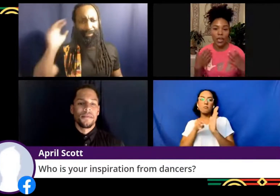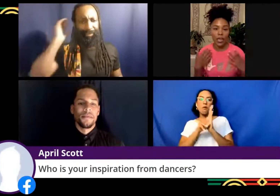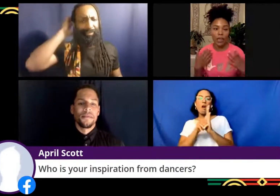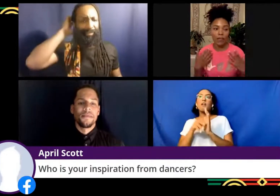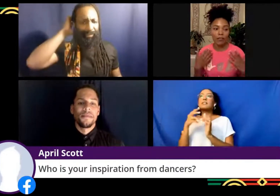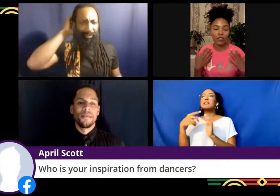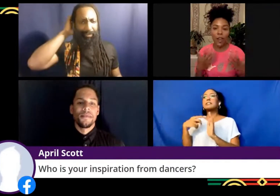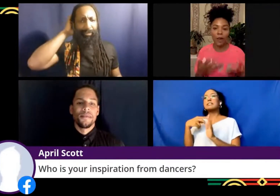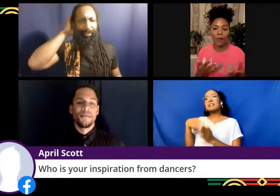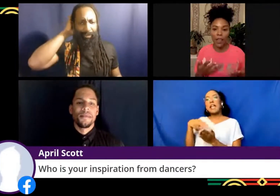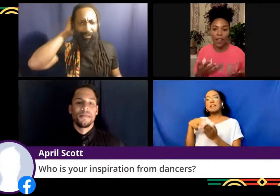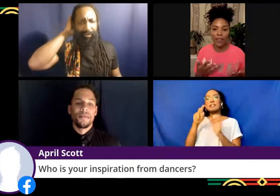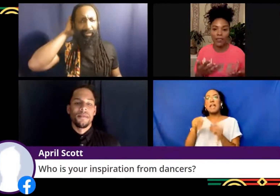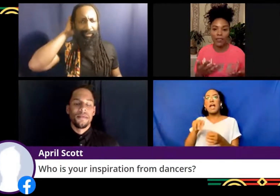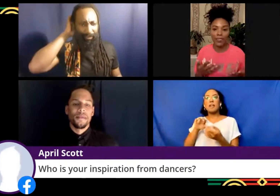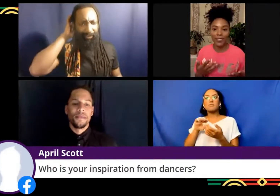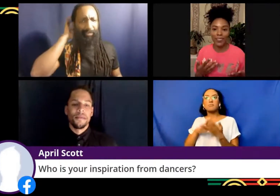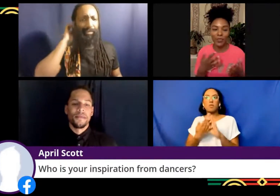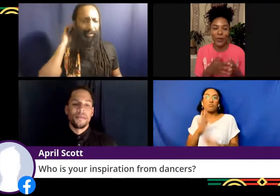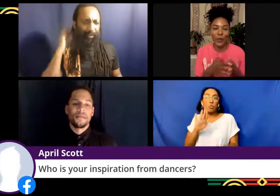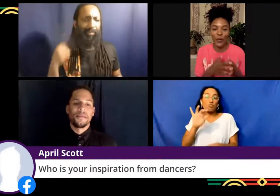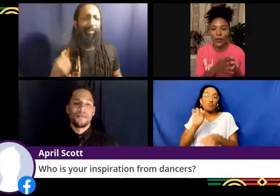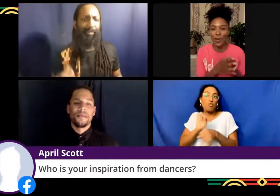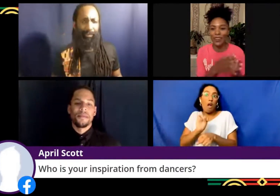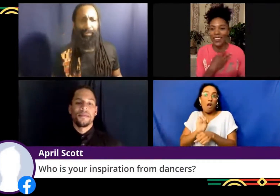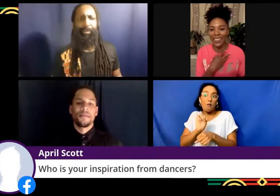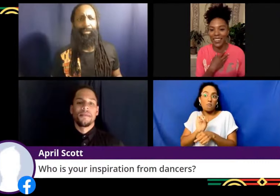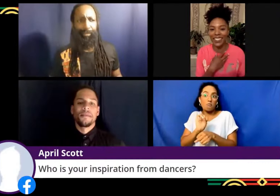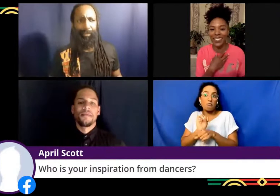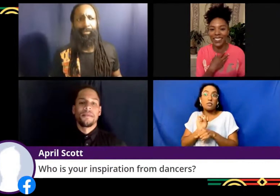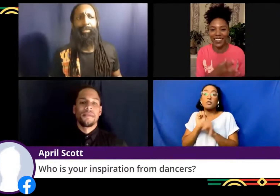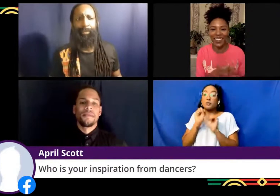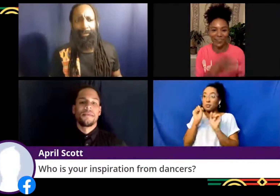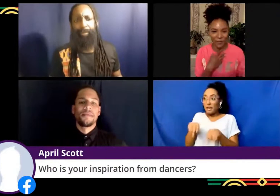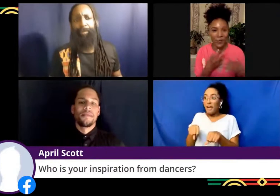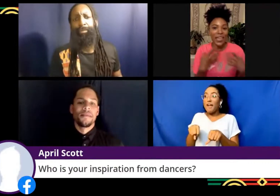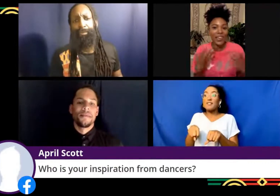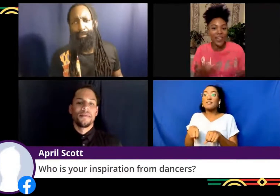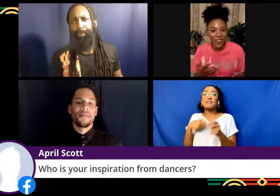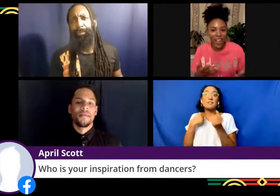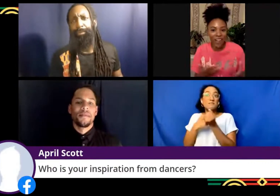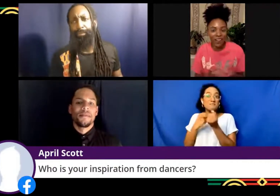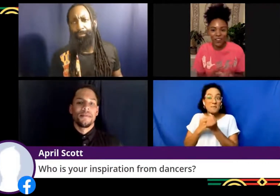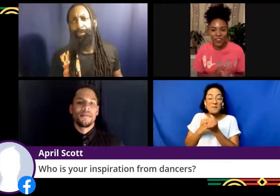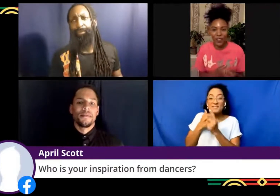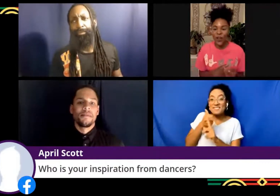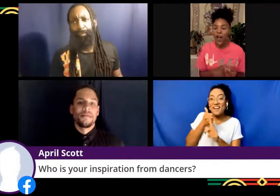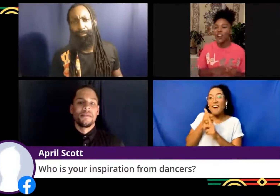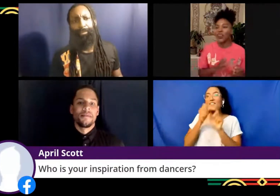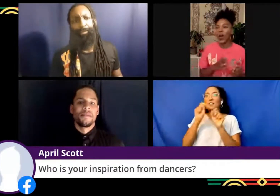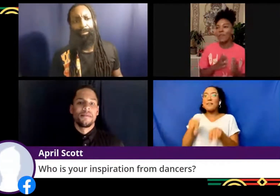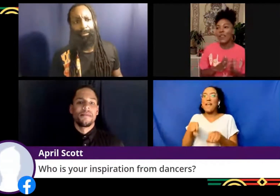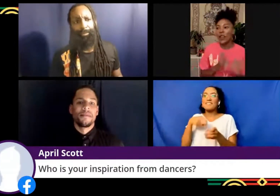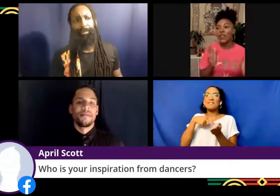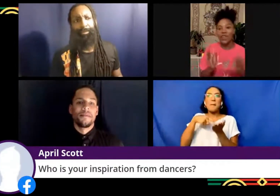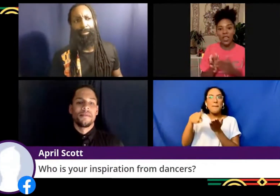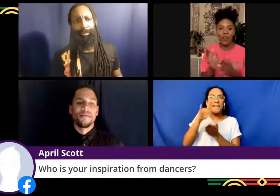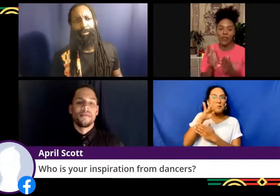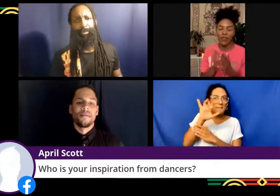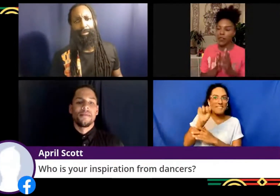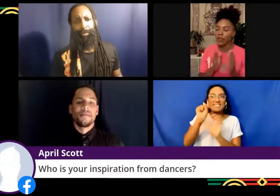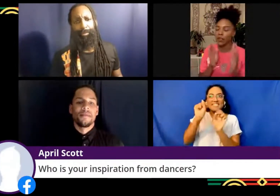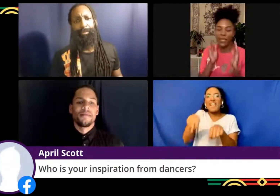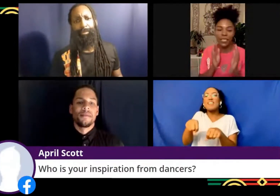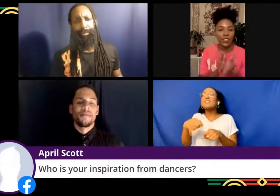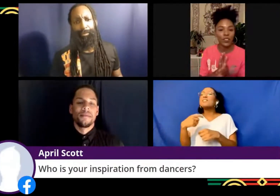be a job that you will be able to eat and make a living out of, you know. So I'm very